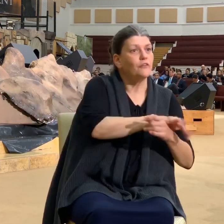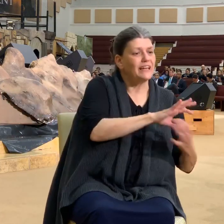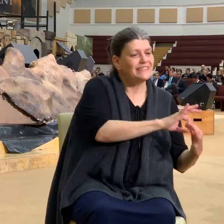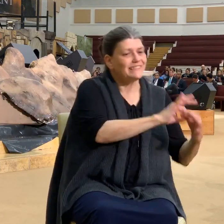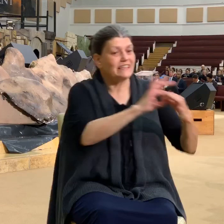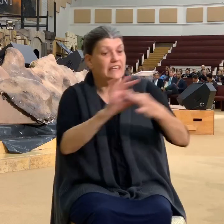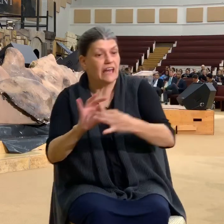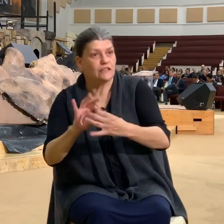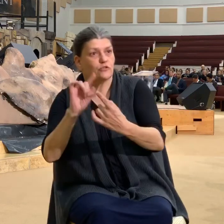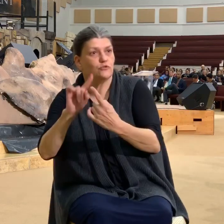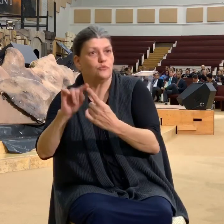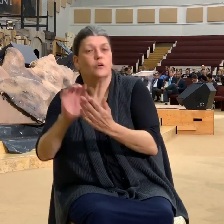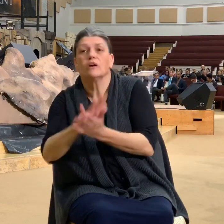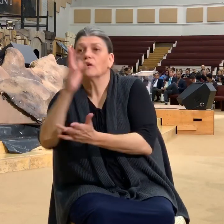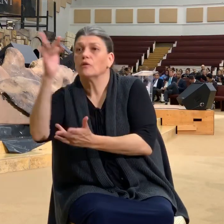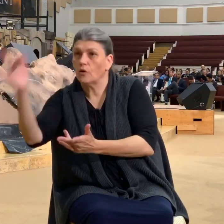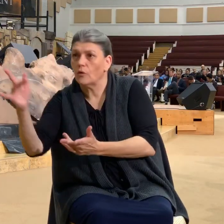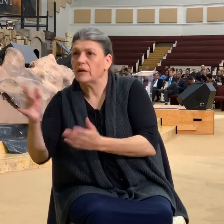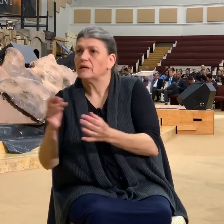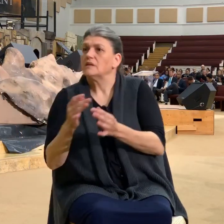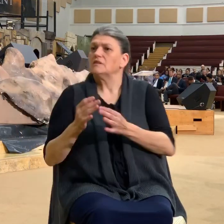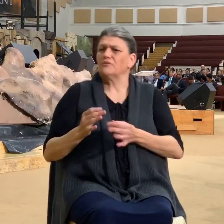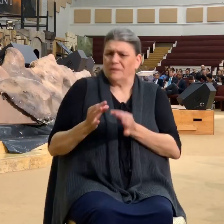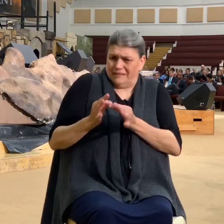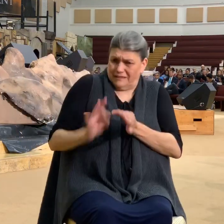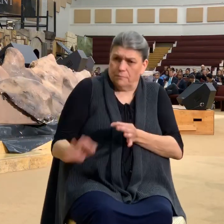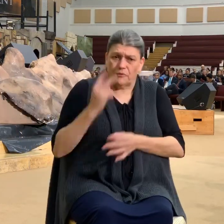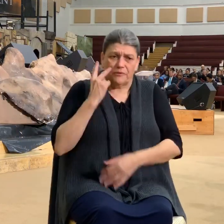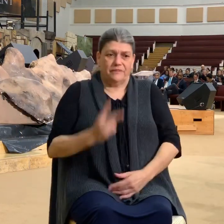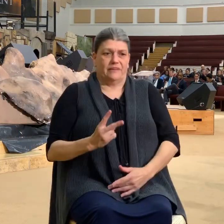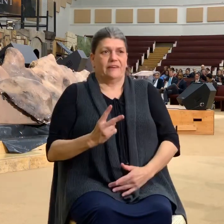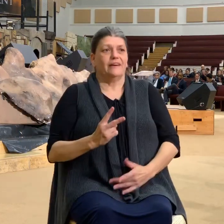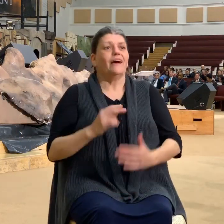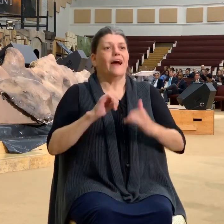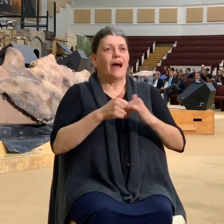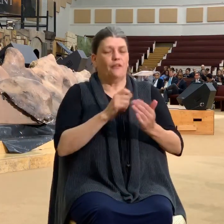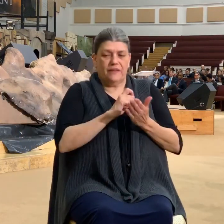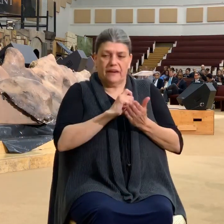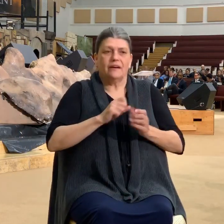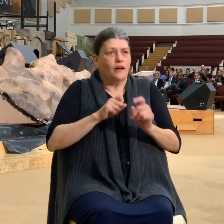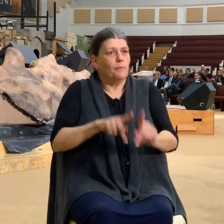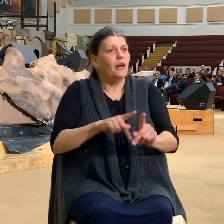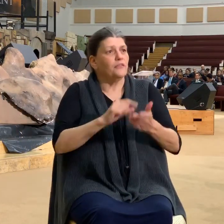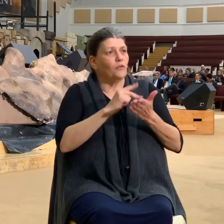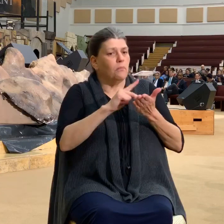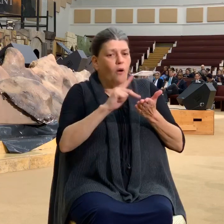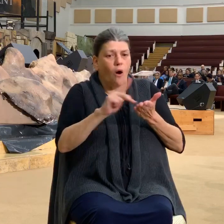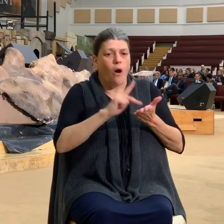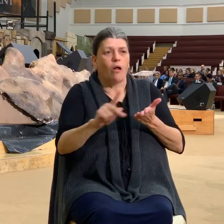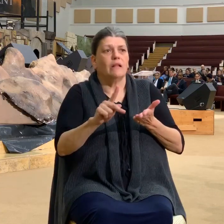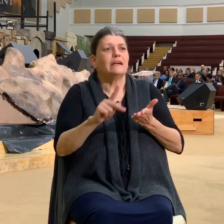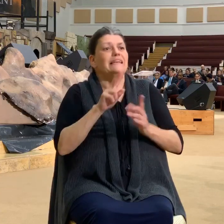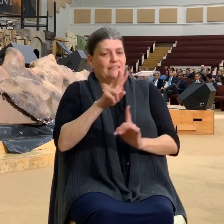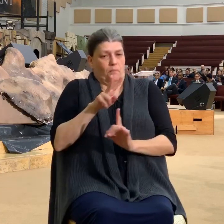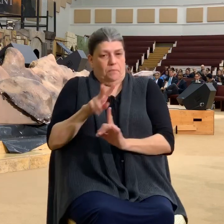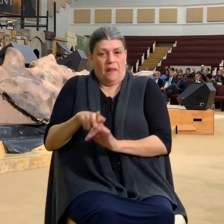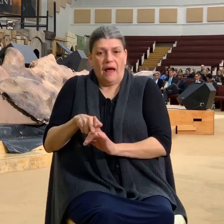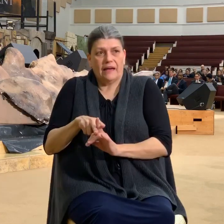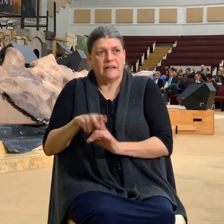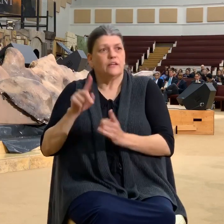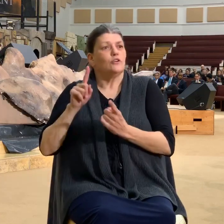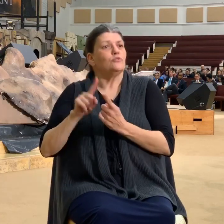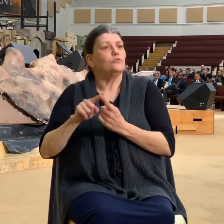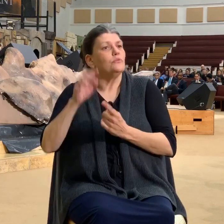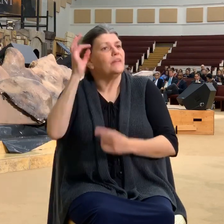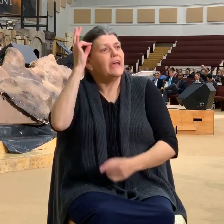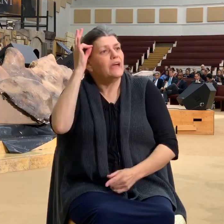to glory. So it's easy for me to see how now the Apostle Paul is taking that and applying it to the hair of